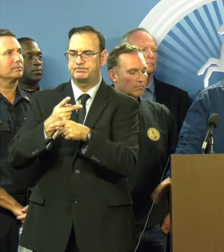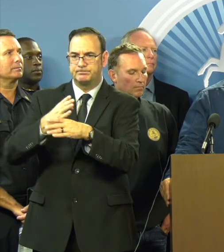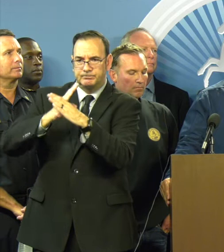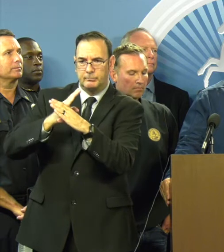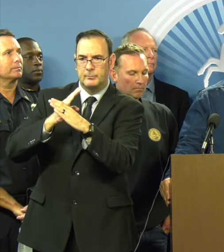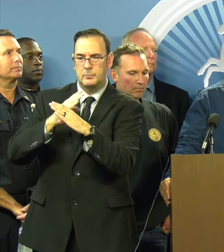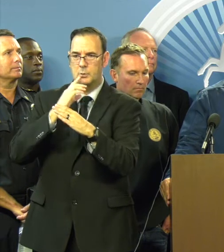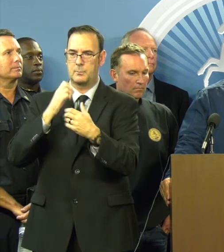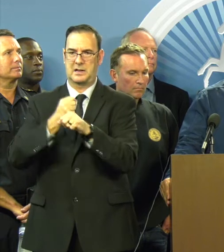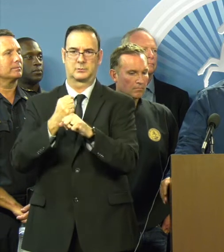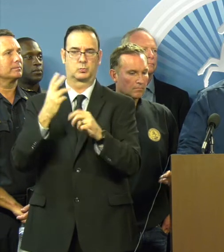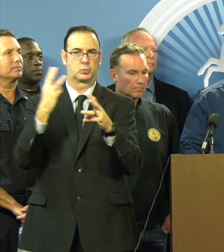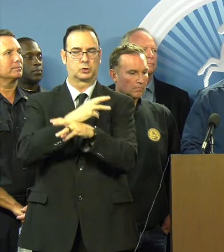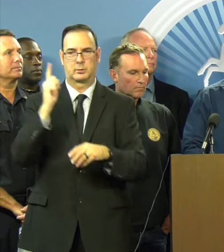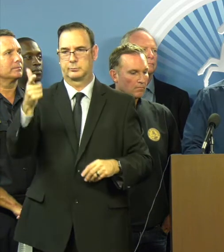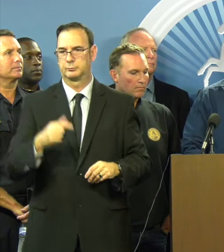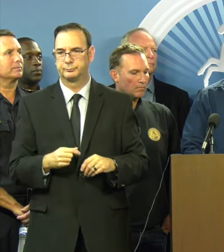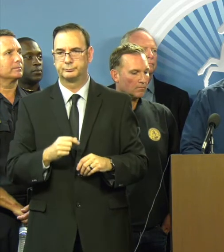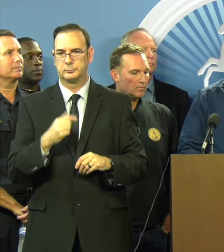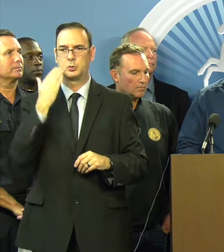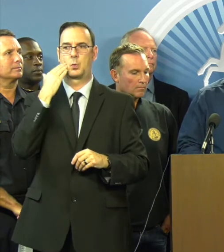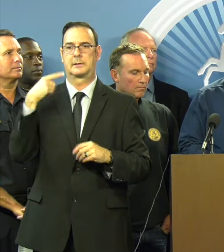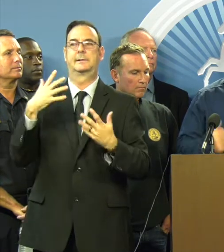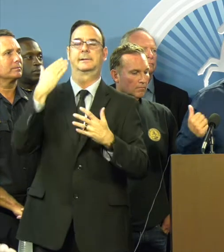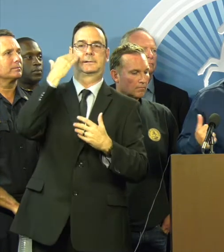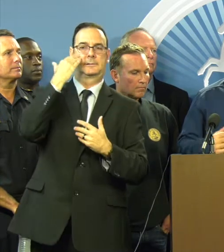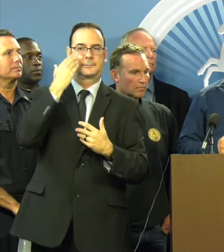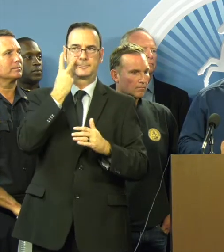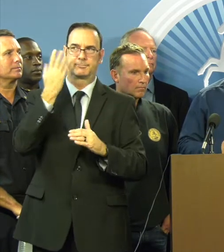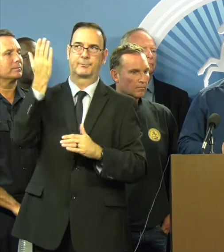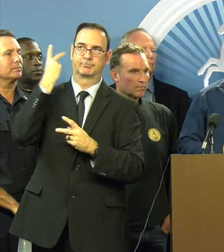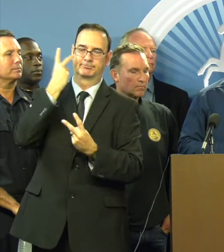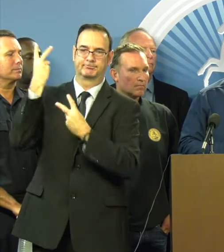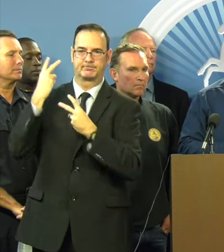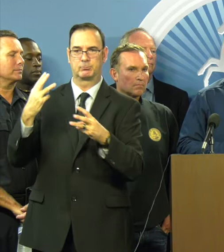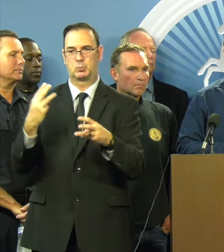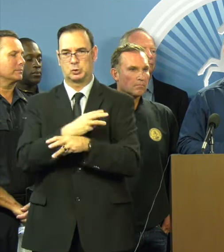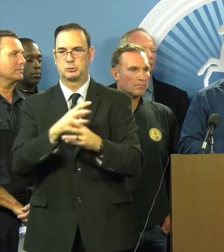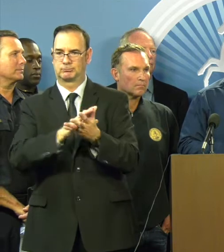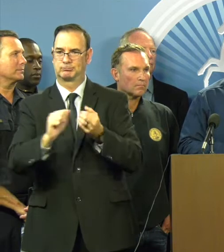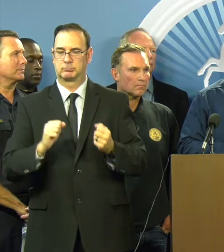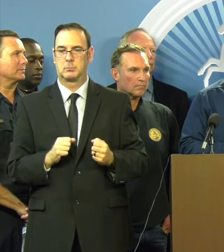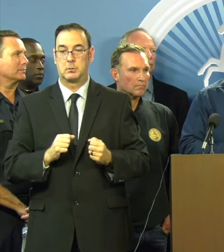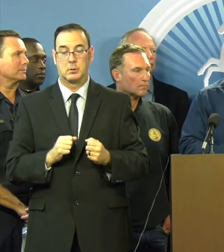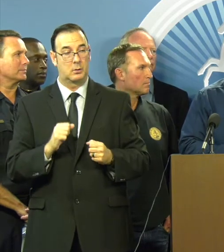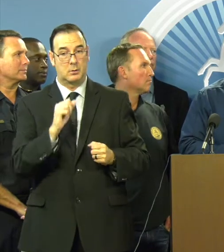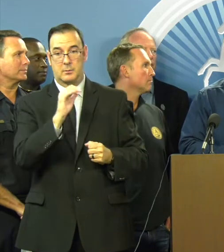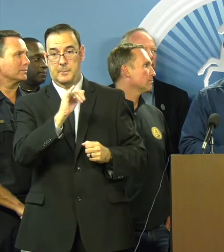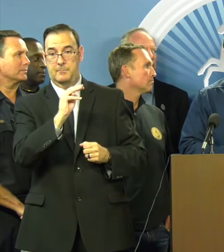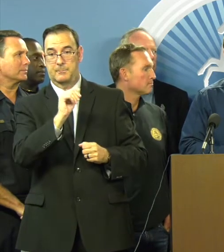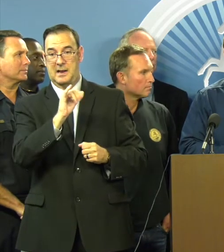front end, but certainly on the back end, we're very sensitive to the damage that can cause. I'm going to turn it over to the mayor. I want to thank our Lieutenant